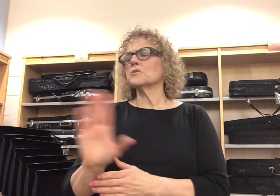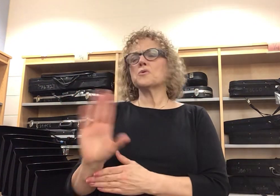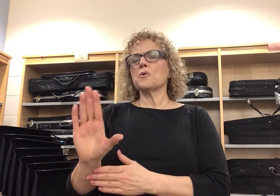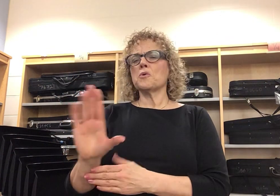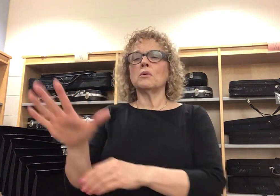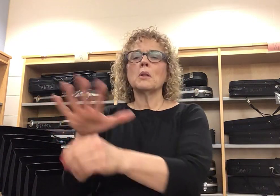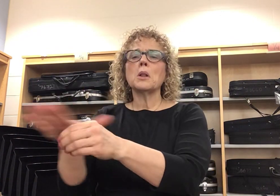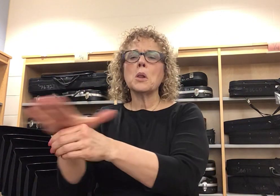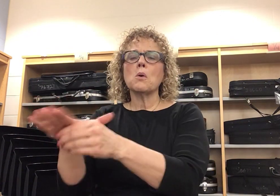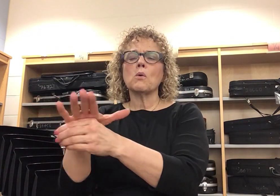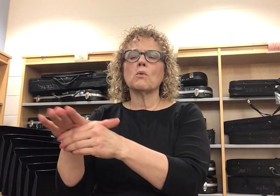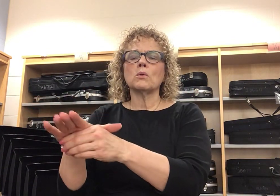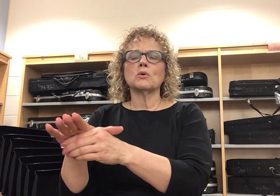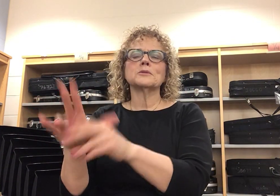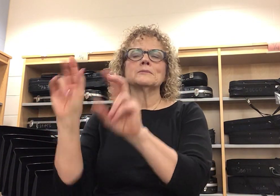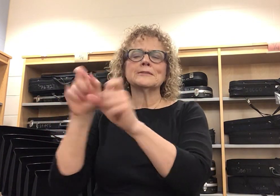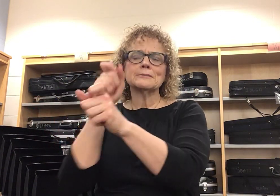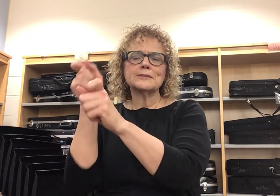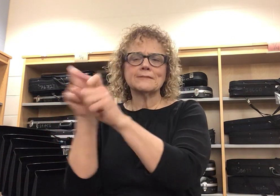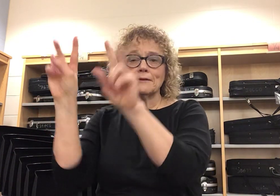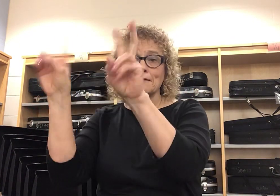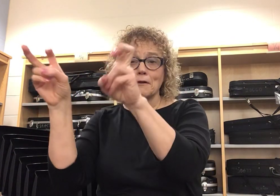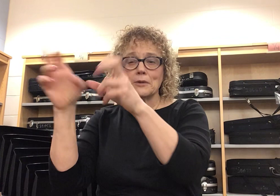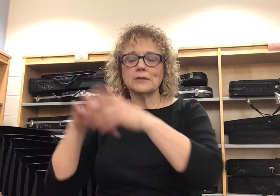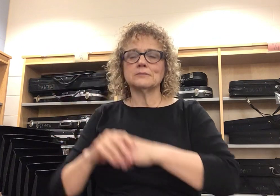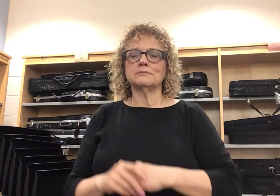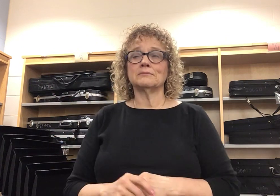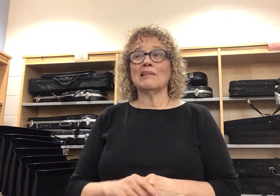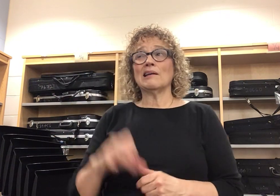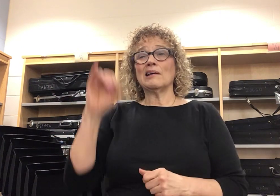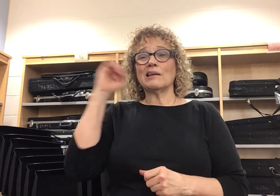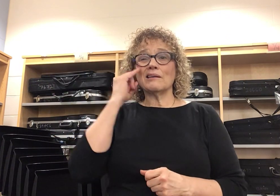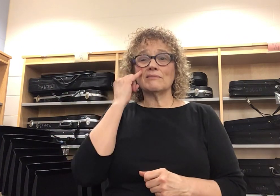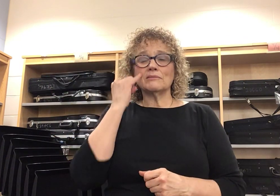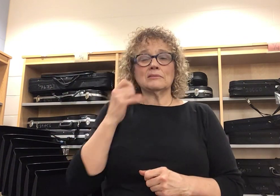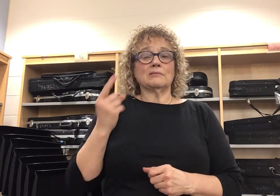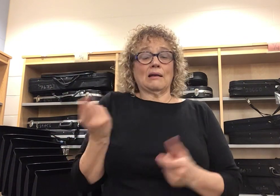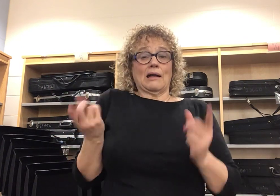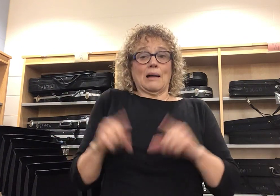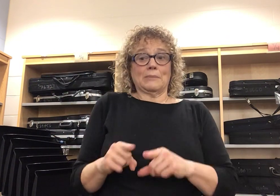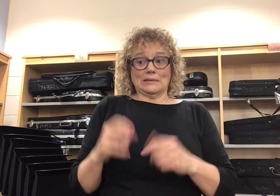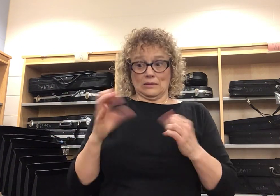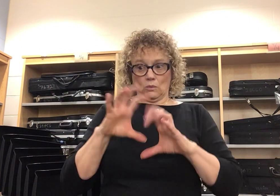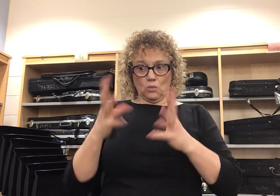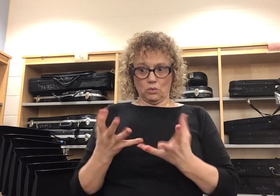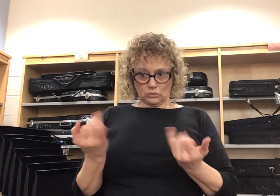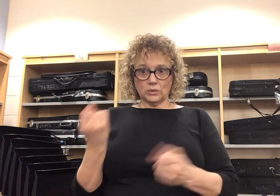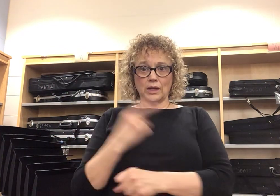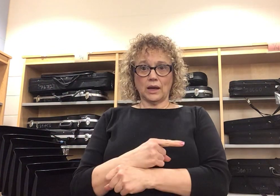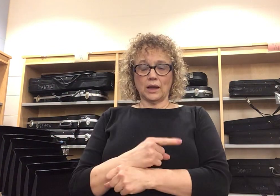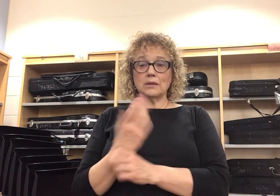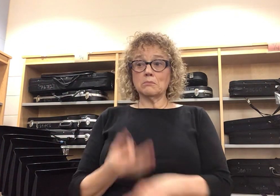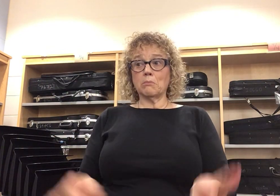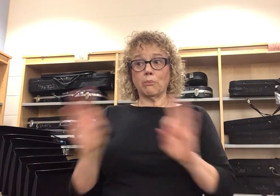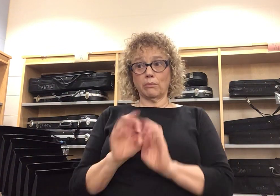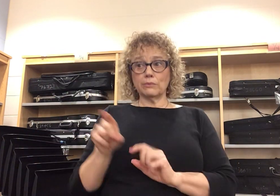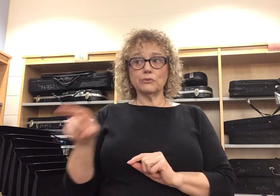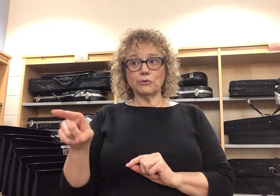address something that's happening in the world that affects you that you want to talk about. So the only difference between this newspaper and your group's